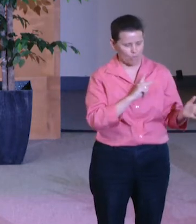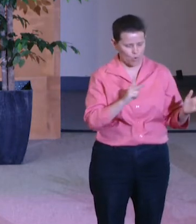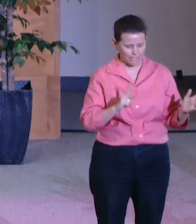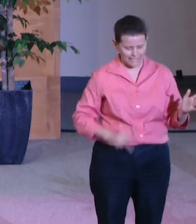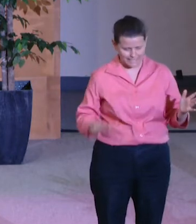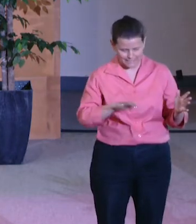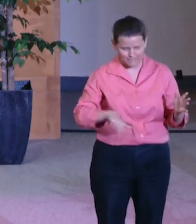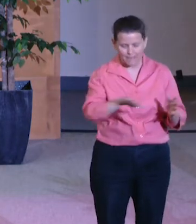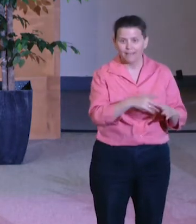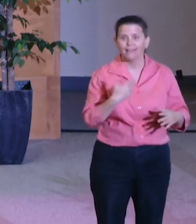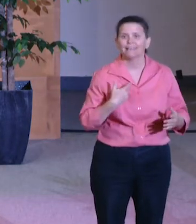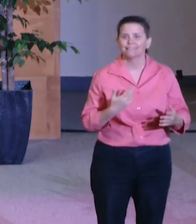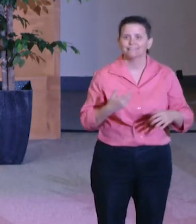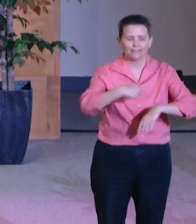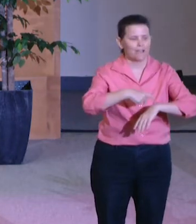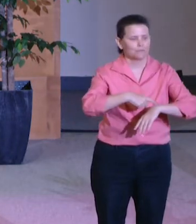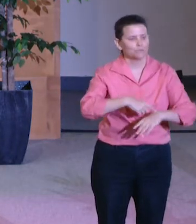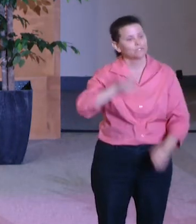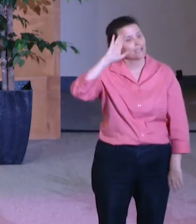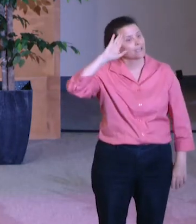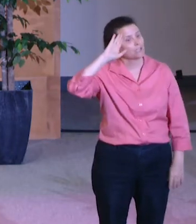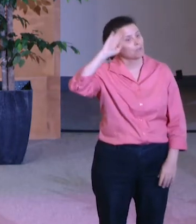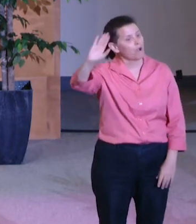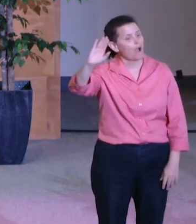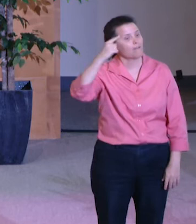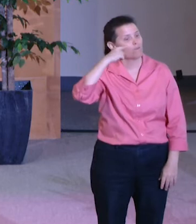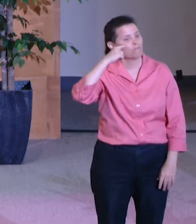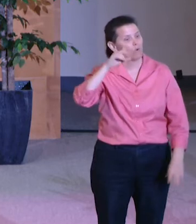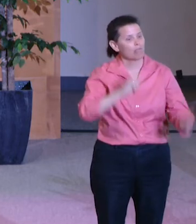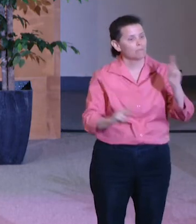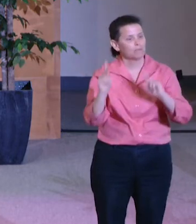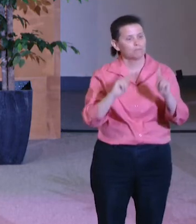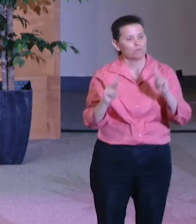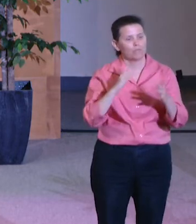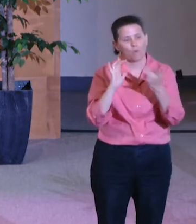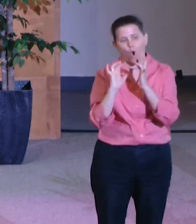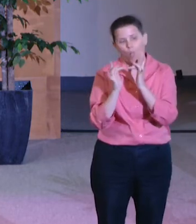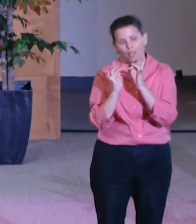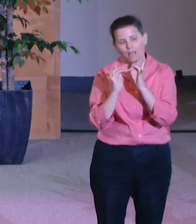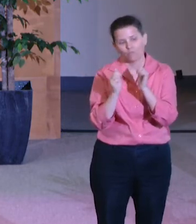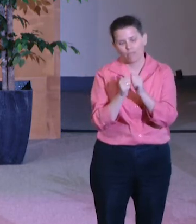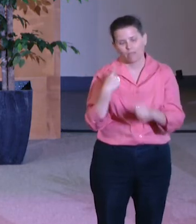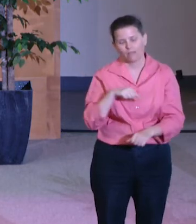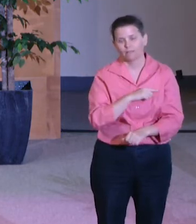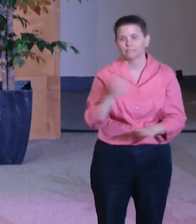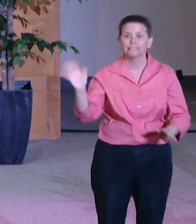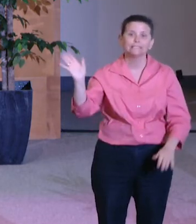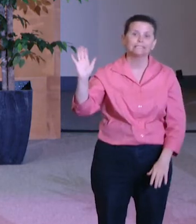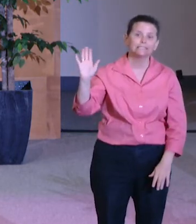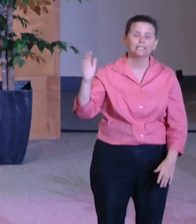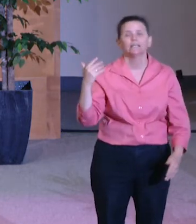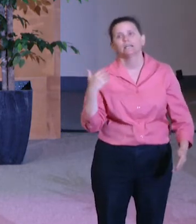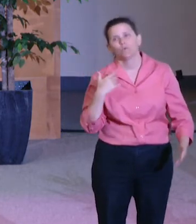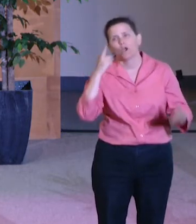time for us to bid fond farewell to the people who have shared online service with us. Thank you so much for joining us. We hope to see you